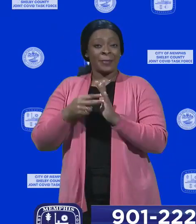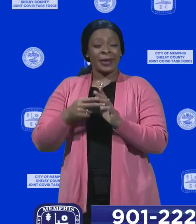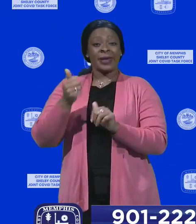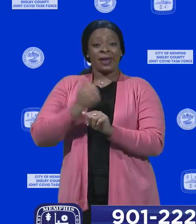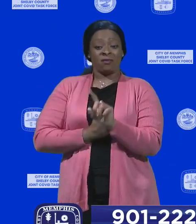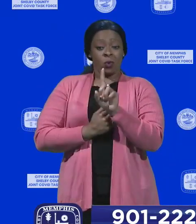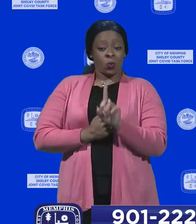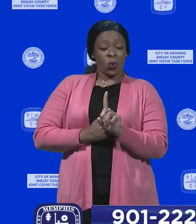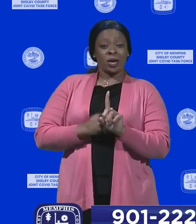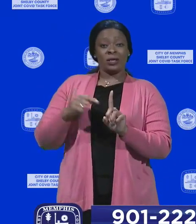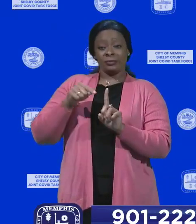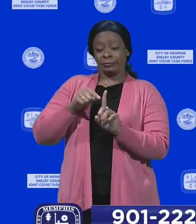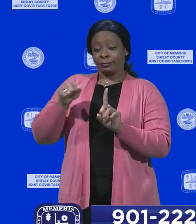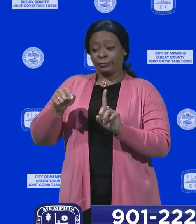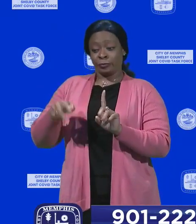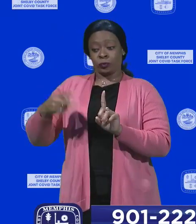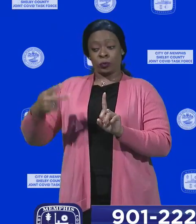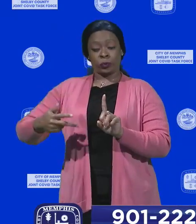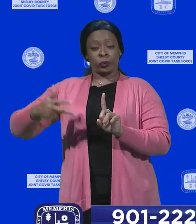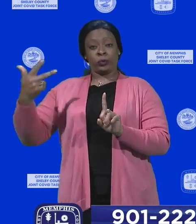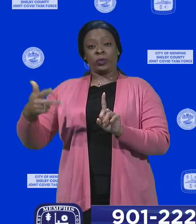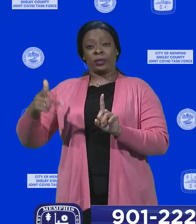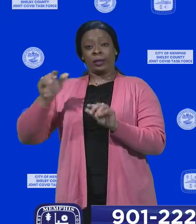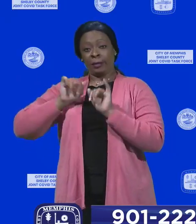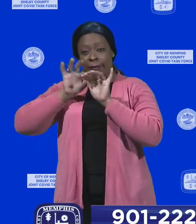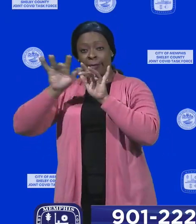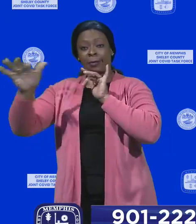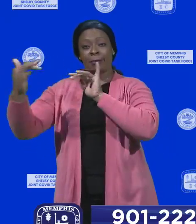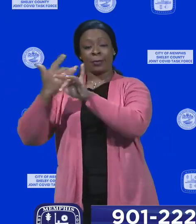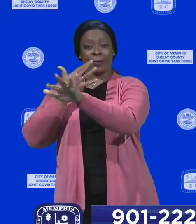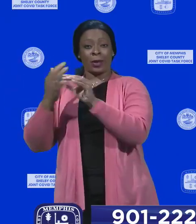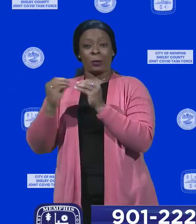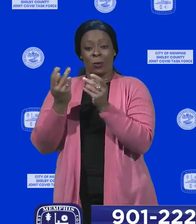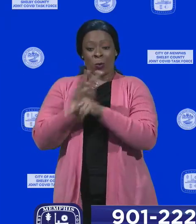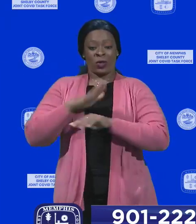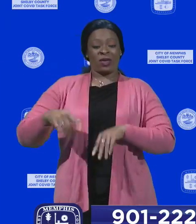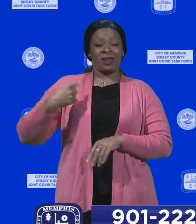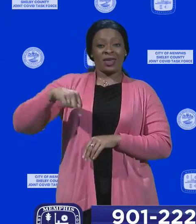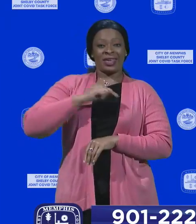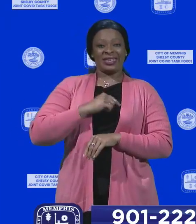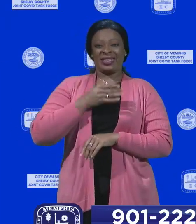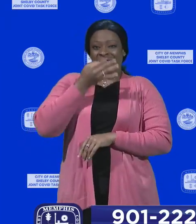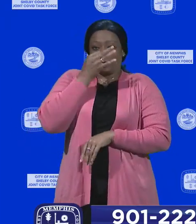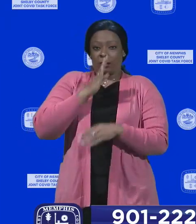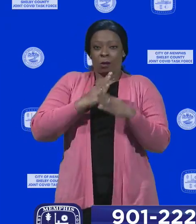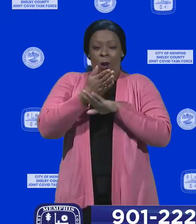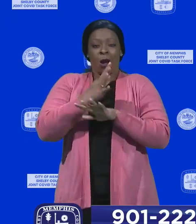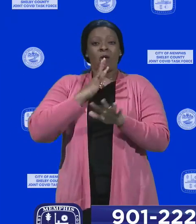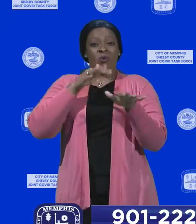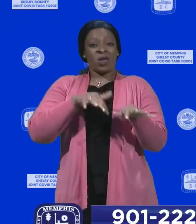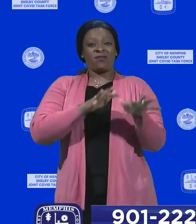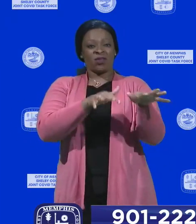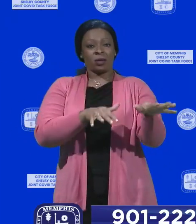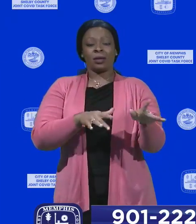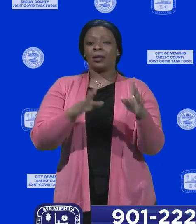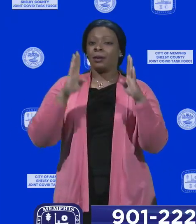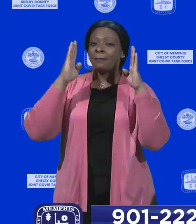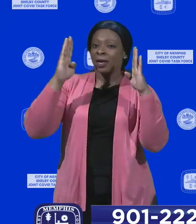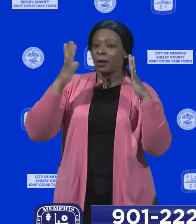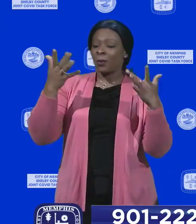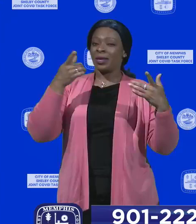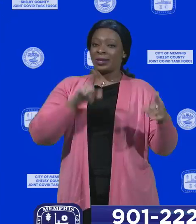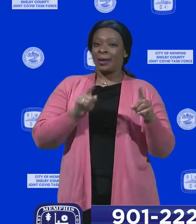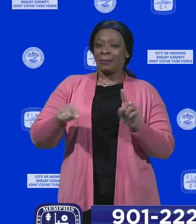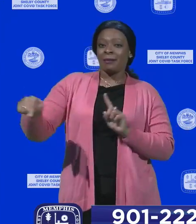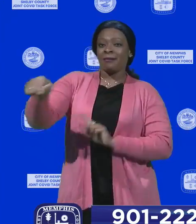one case, there's more than one case being produced. Folks just across the river from us, so we have to pay attention to what's